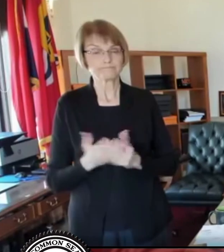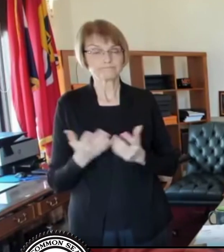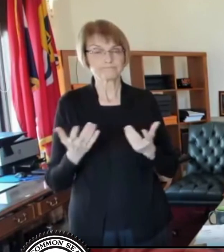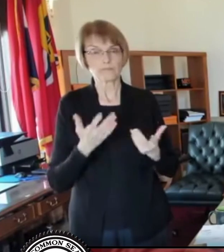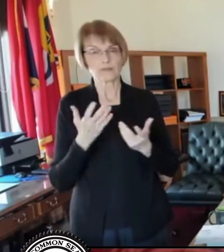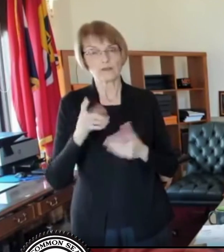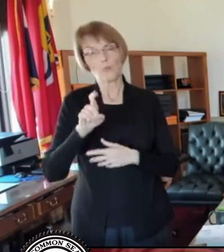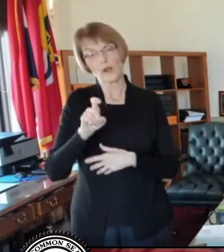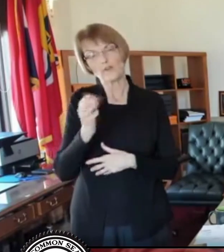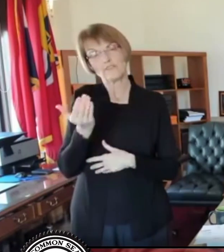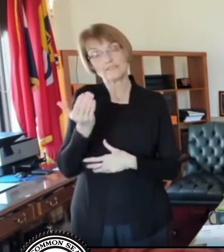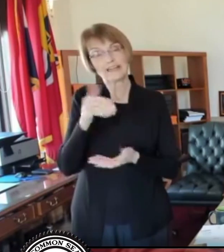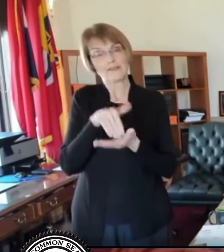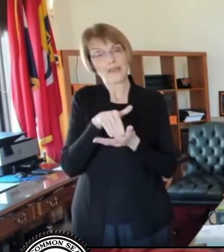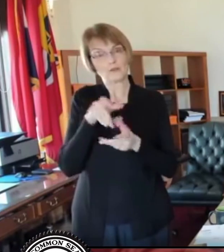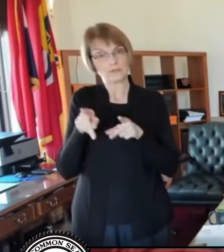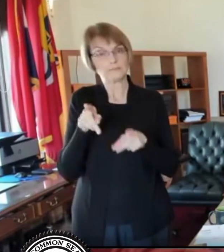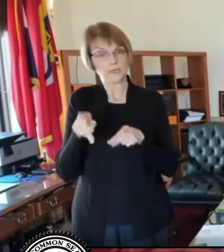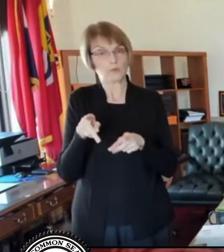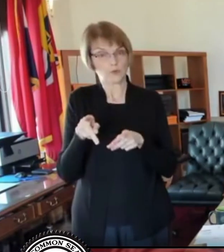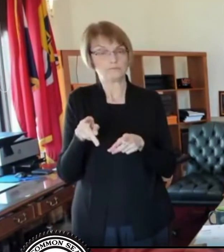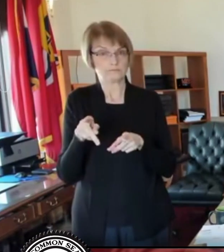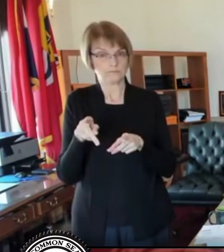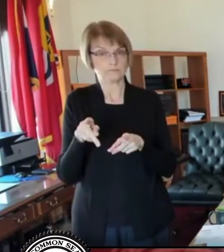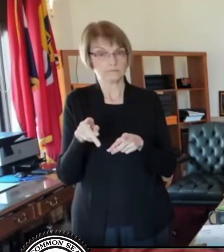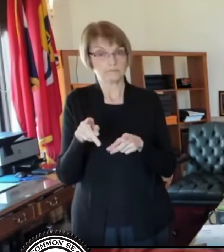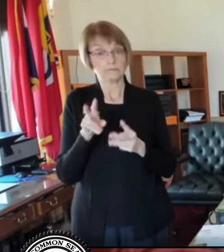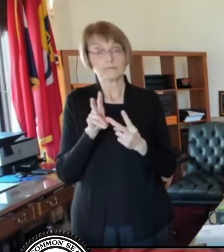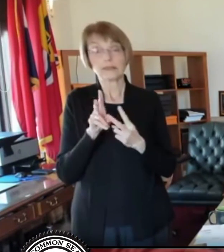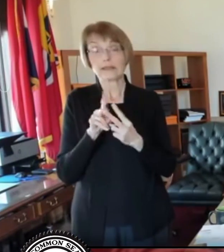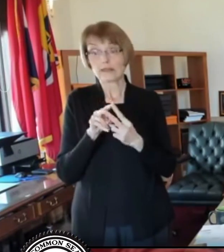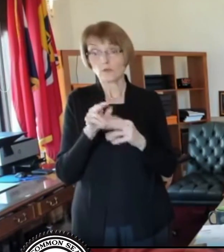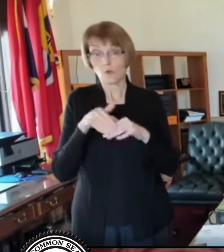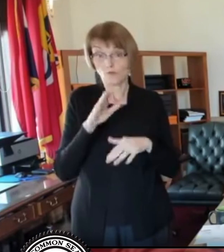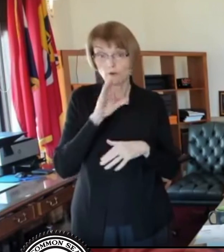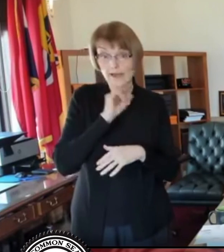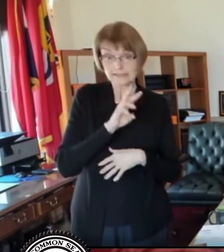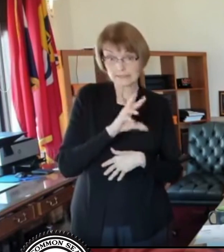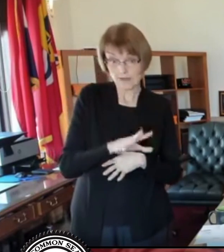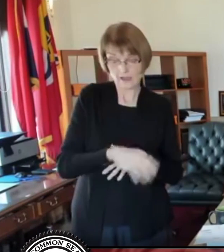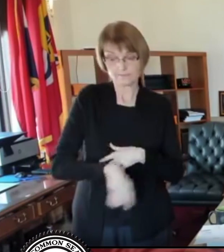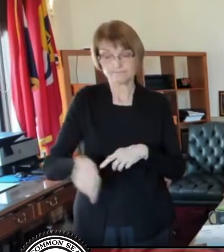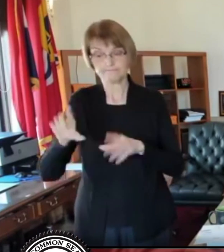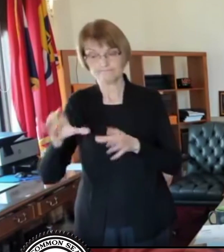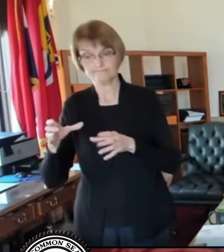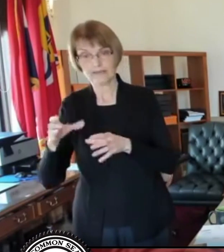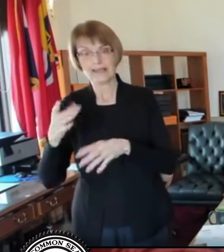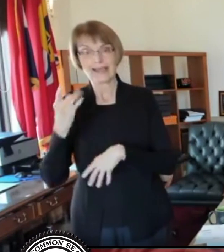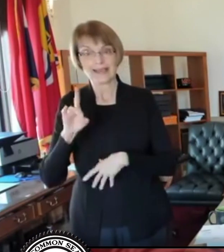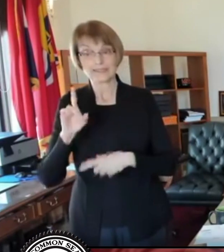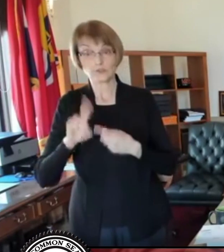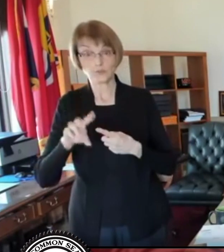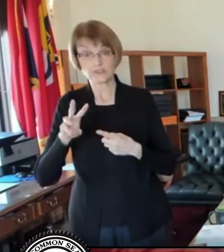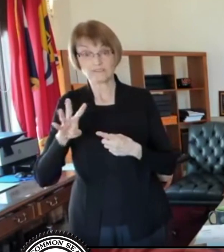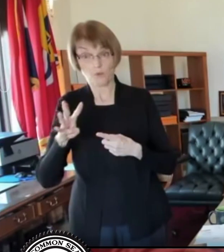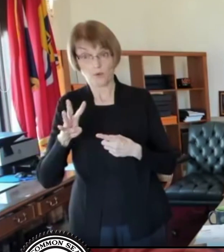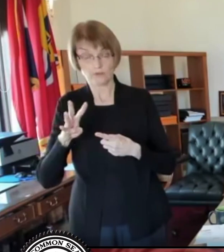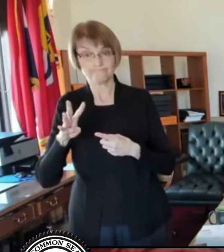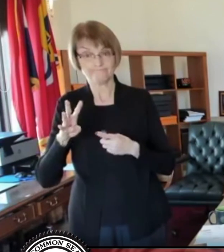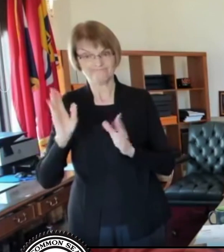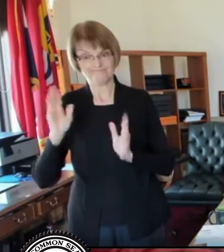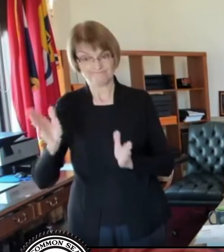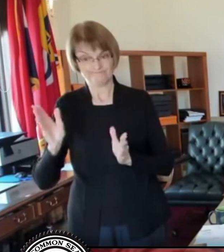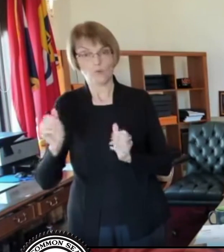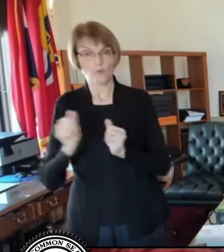here, 115,000 people that are either over 65 or 18 to 64 with underlying health